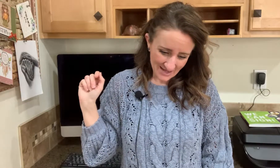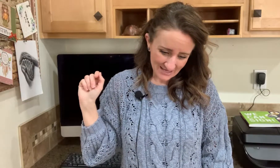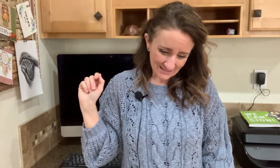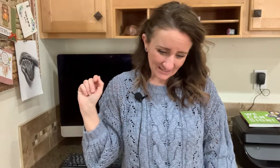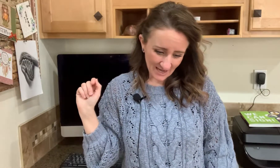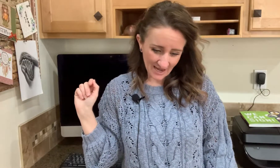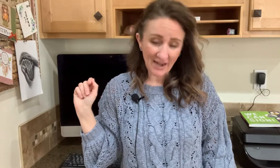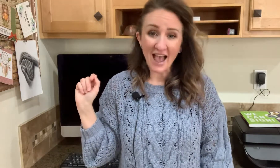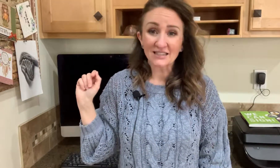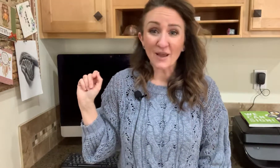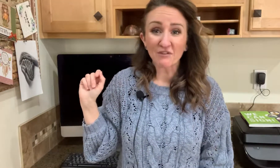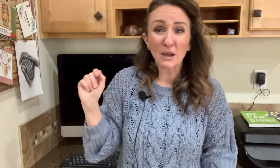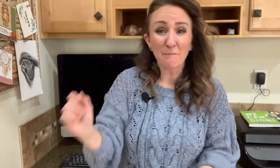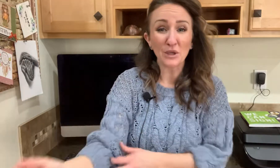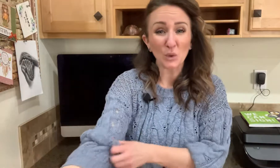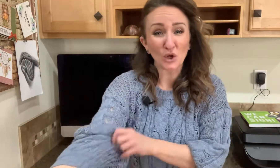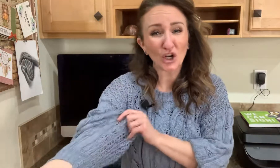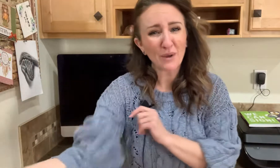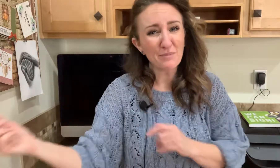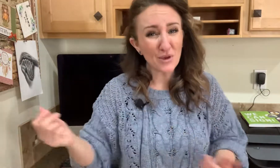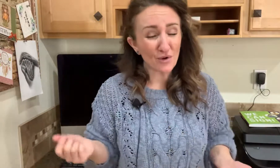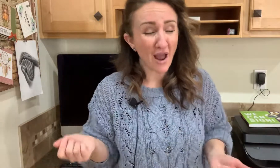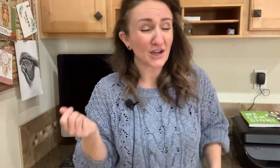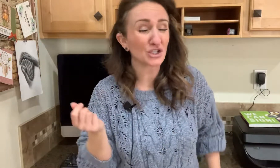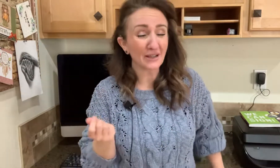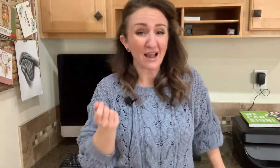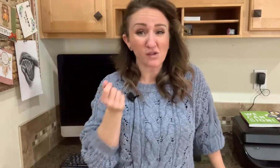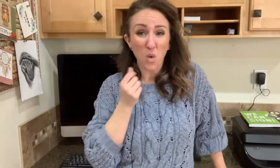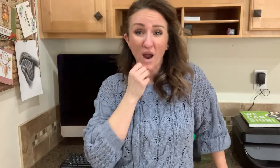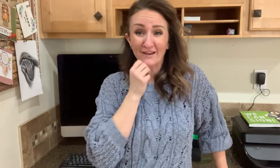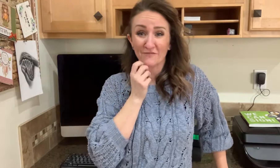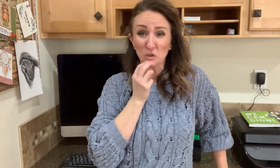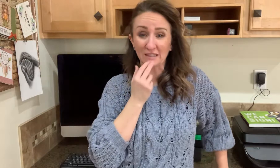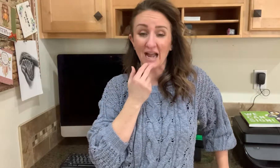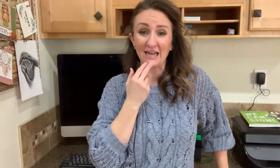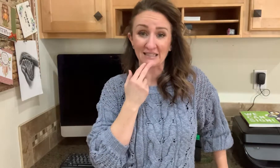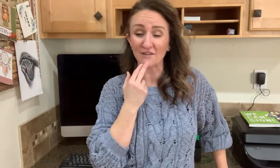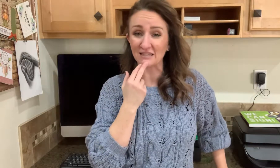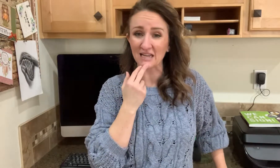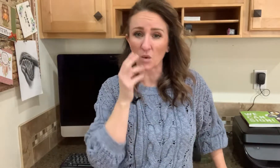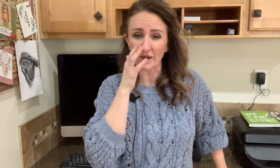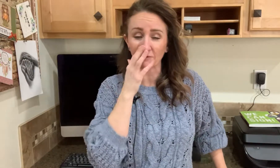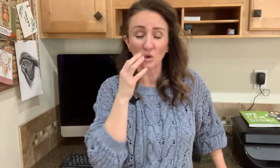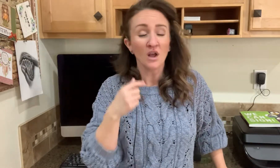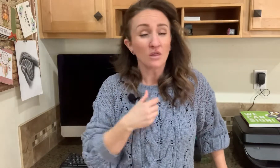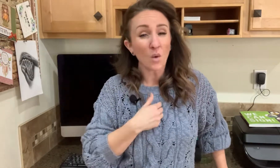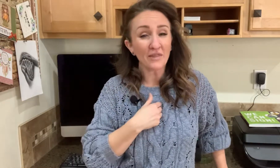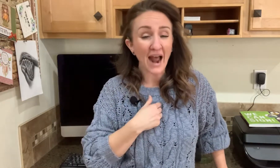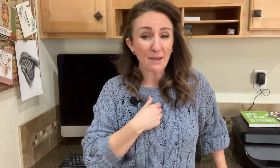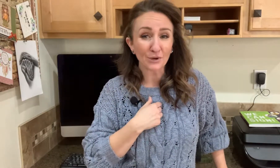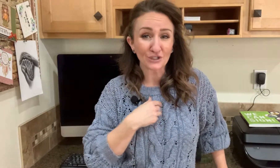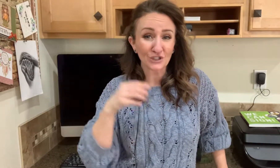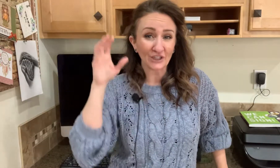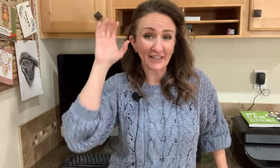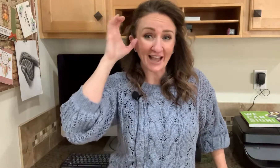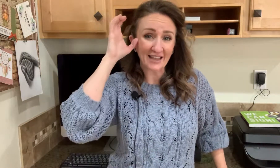Let's see, next we have computer. Computer actually has quite a few signs. I've seen quite a few. The one that I personally like that's